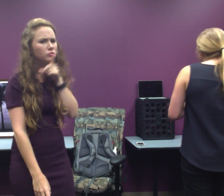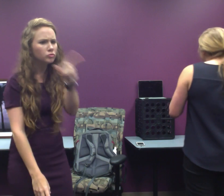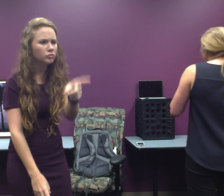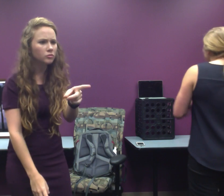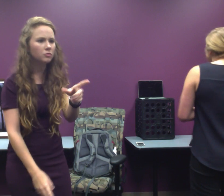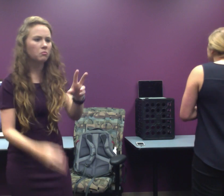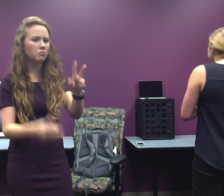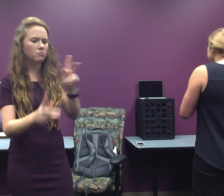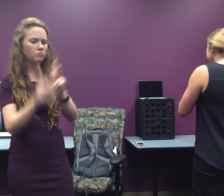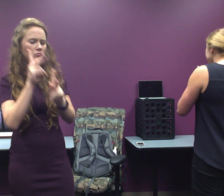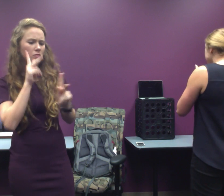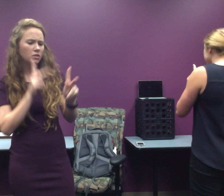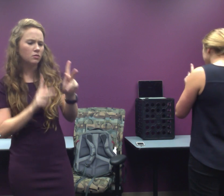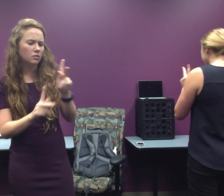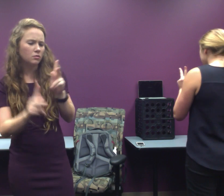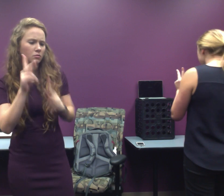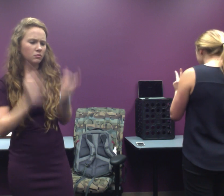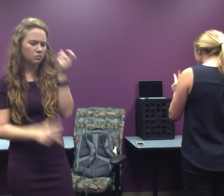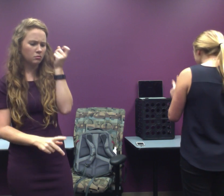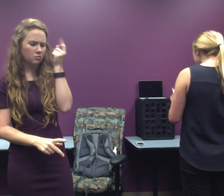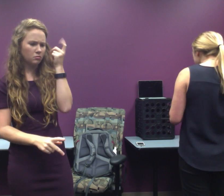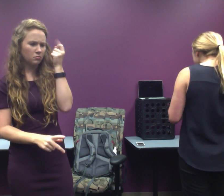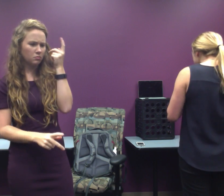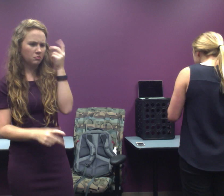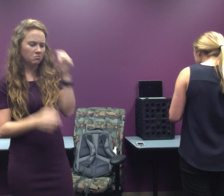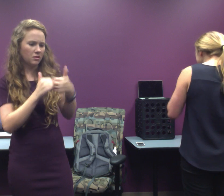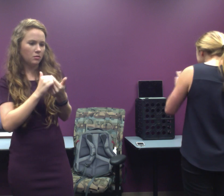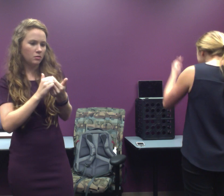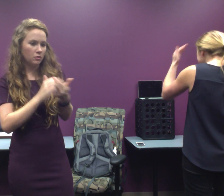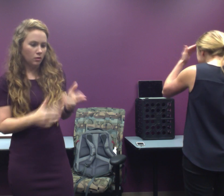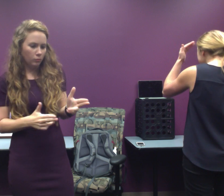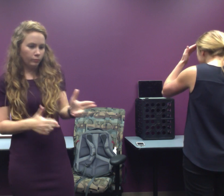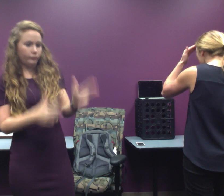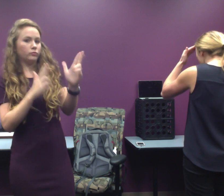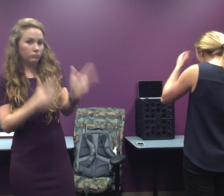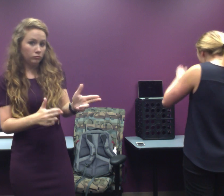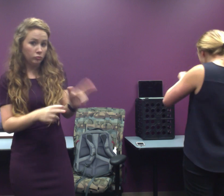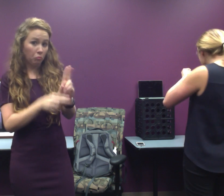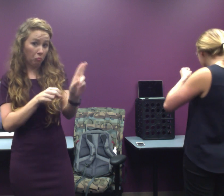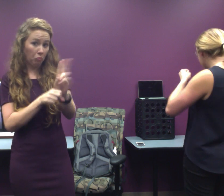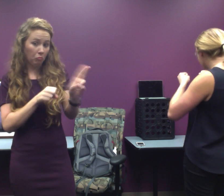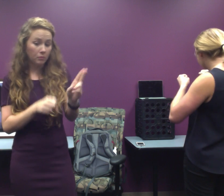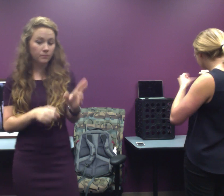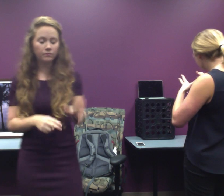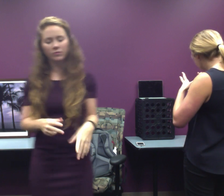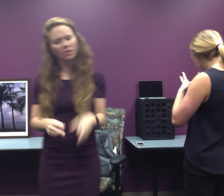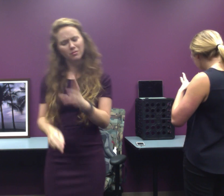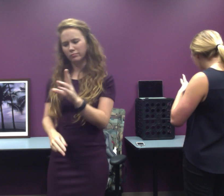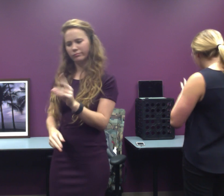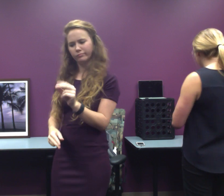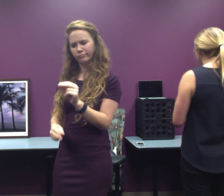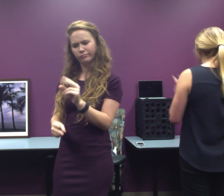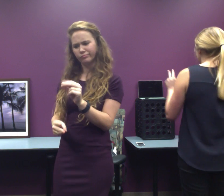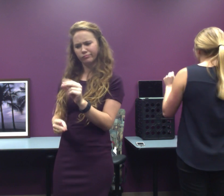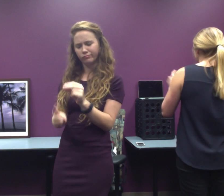to fire the cannons? No. Tell you what, it was the size of the colonies.